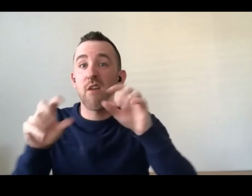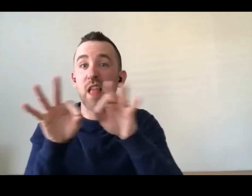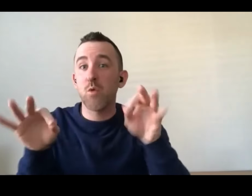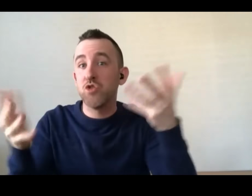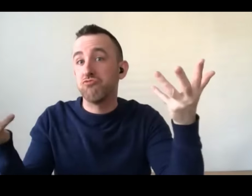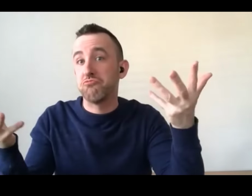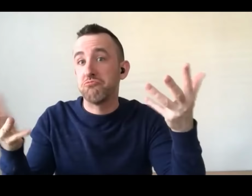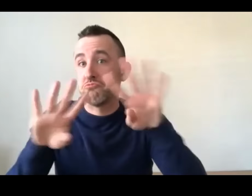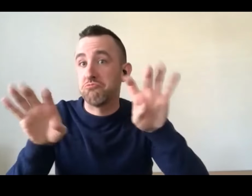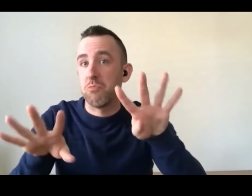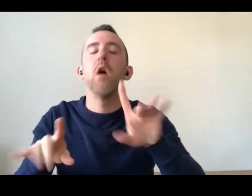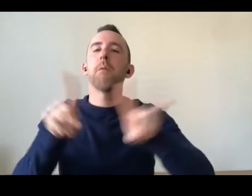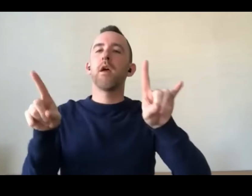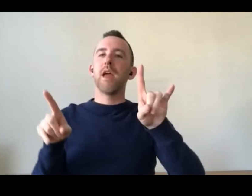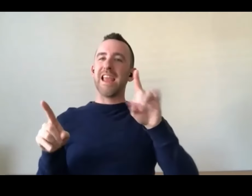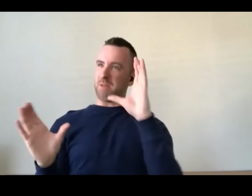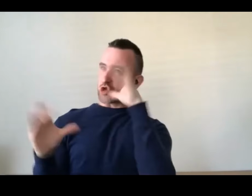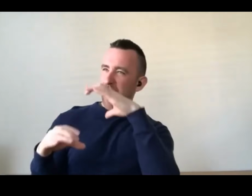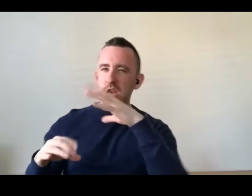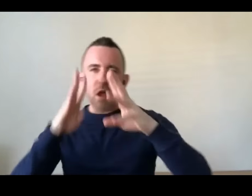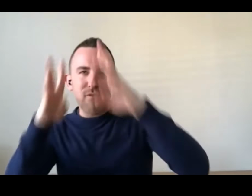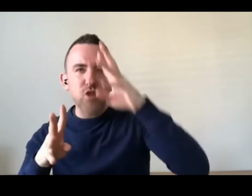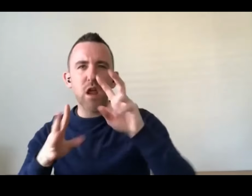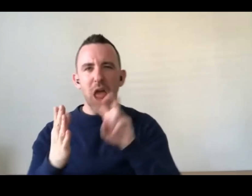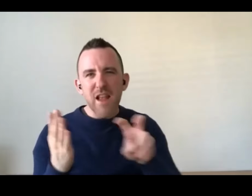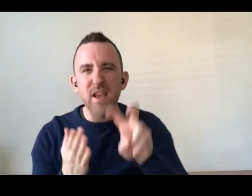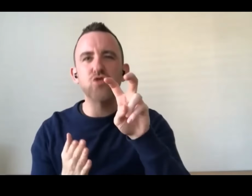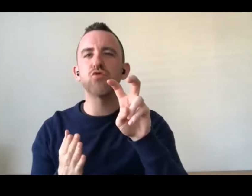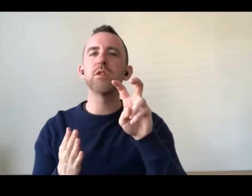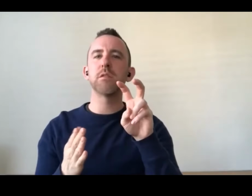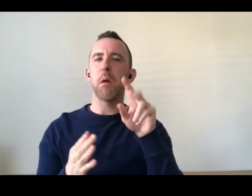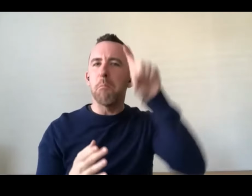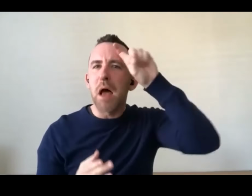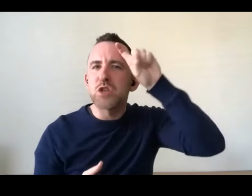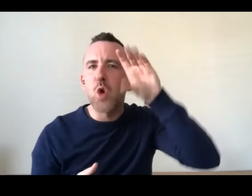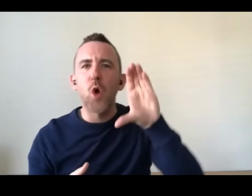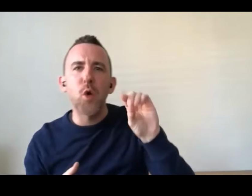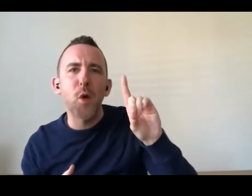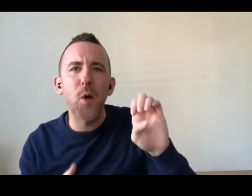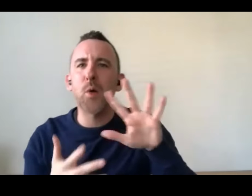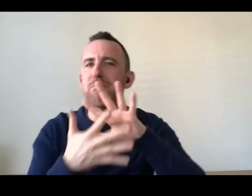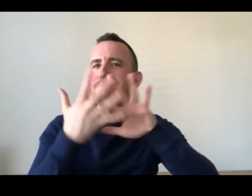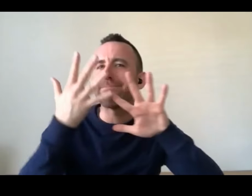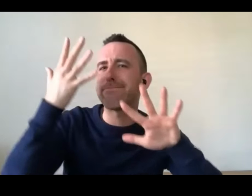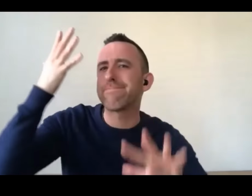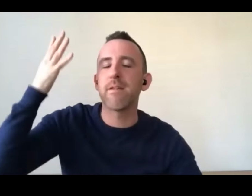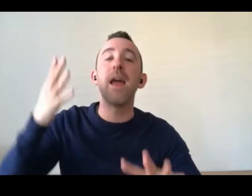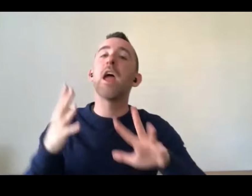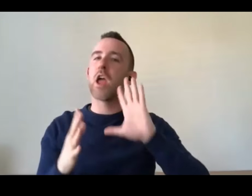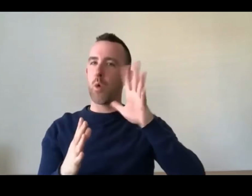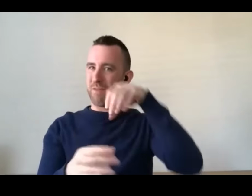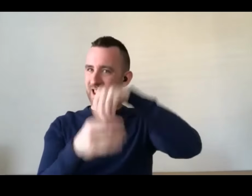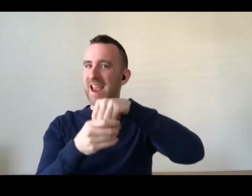purely creative. They could be strange items. They could be adventurous. They could be puzzles, codes. And these are all going to be in the fantasy